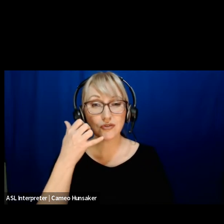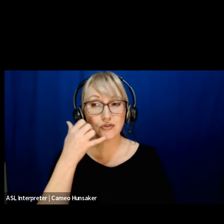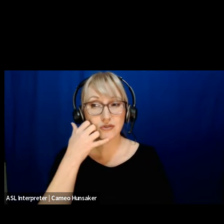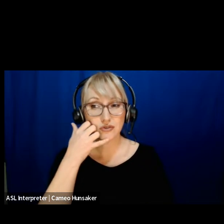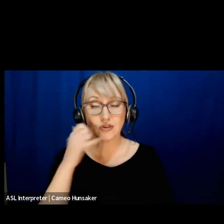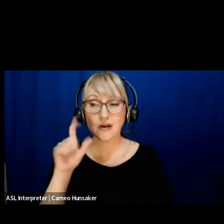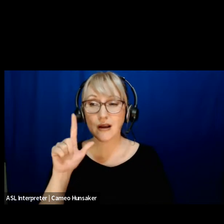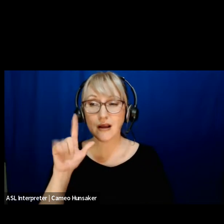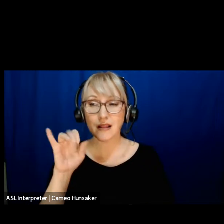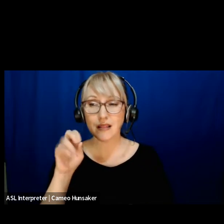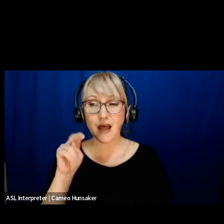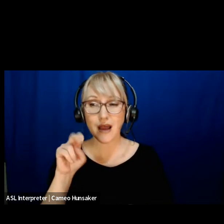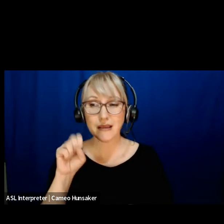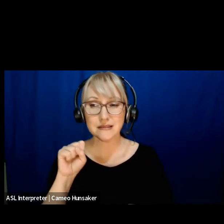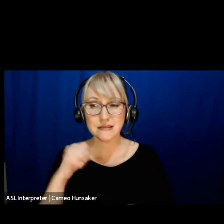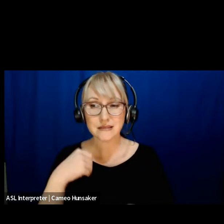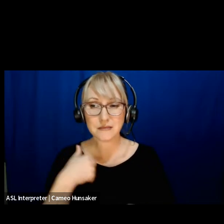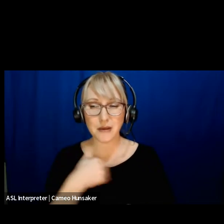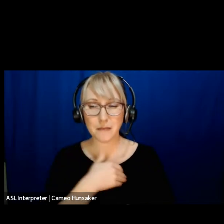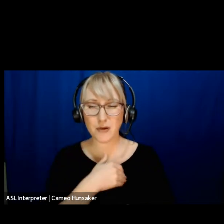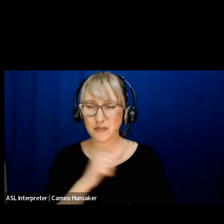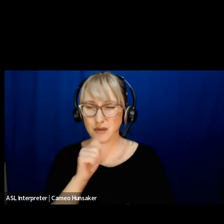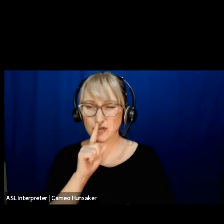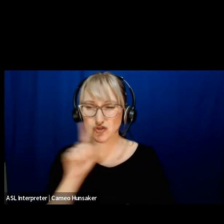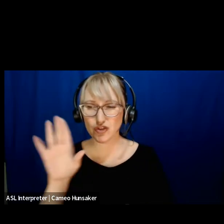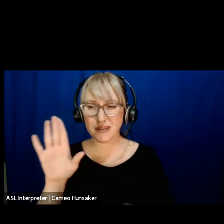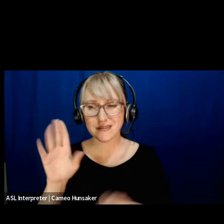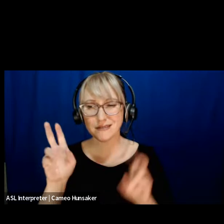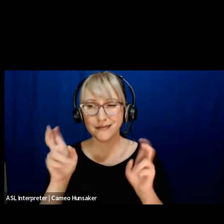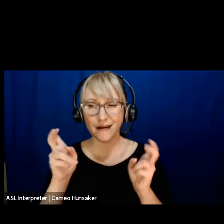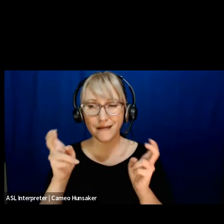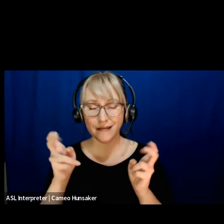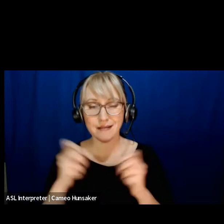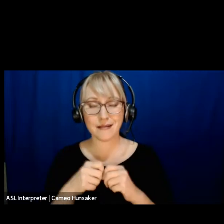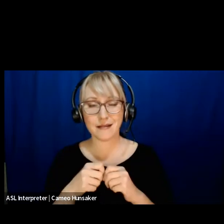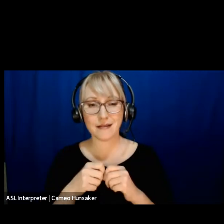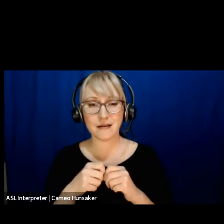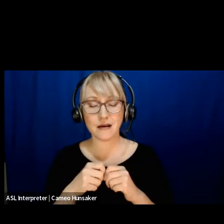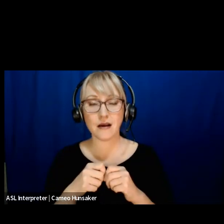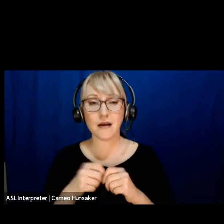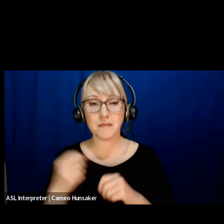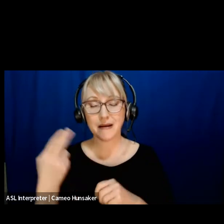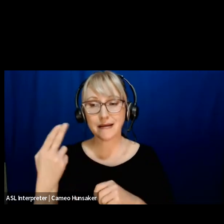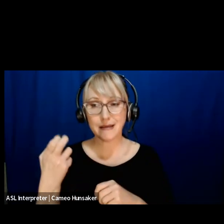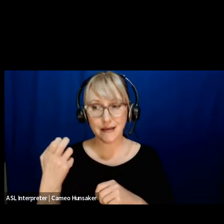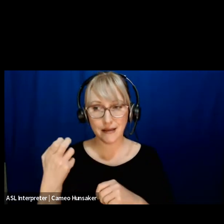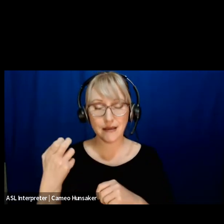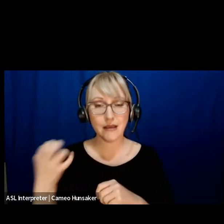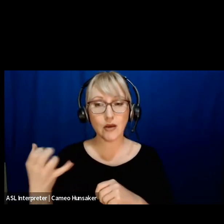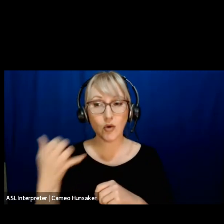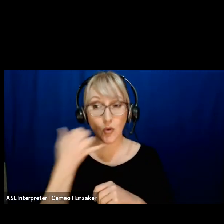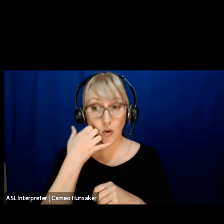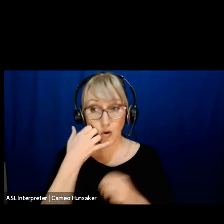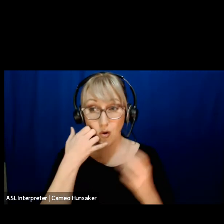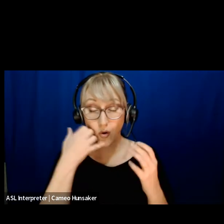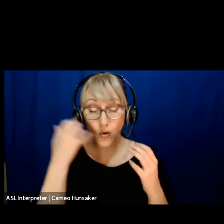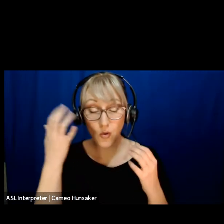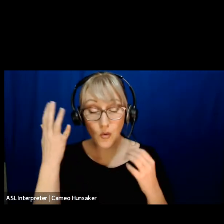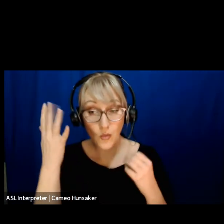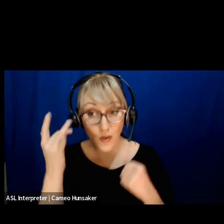member. I'm not quite exactly sure what his position was, but he was calling because he